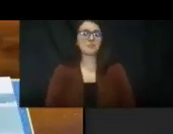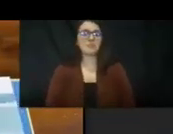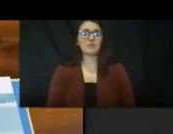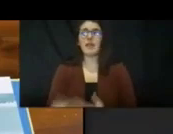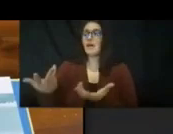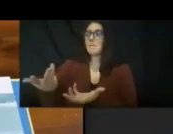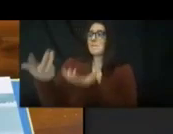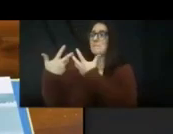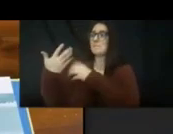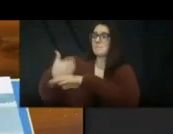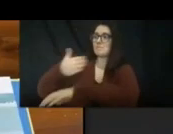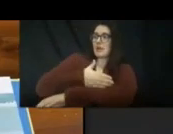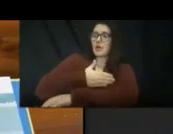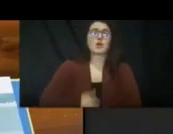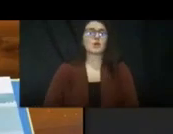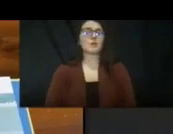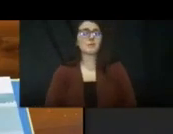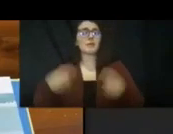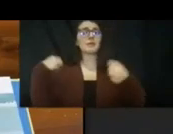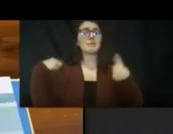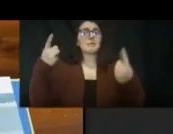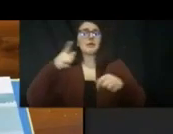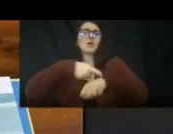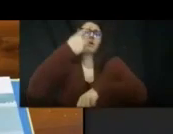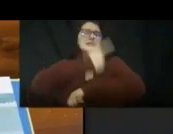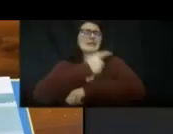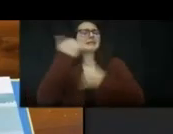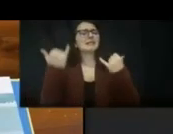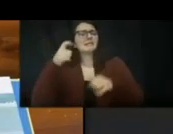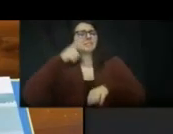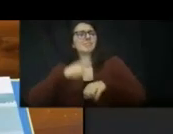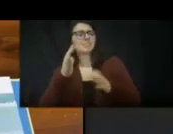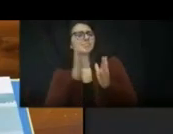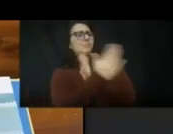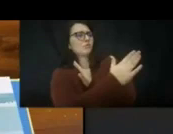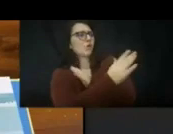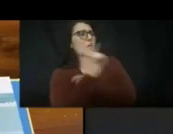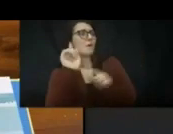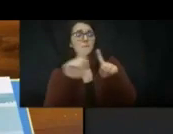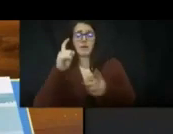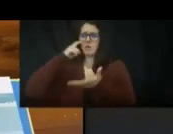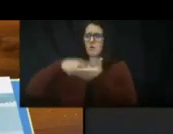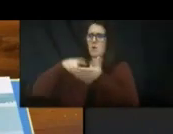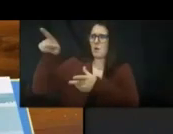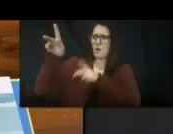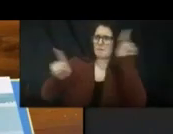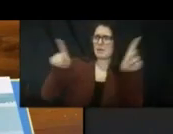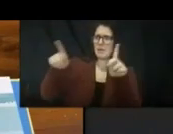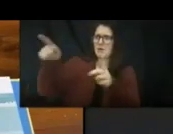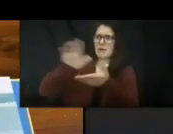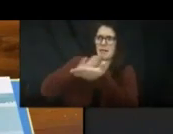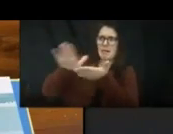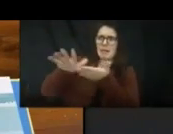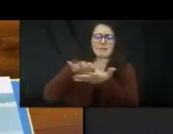Leaving things better. It's been a long day and it's time to go home. Then Martin notices a group of people cleaning up the beach. Let's help